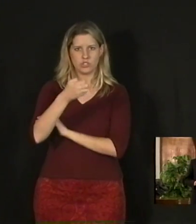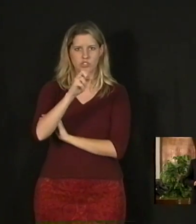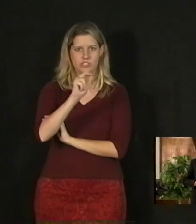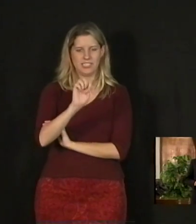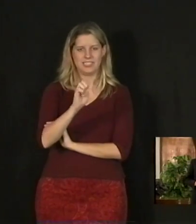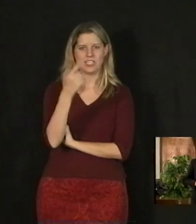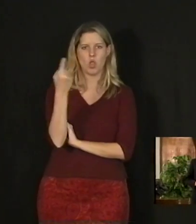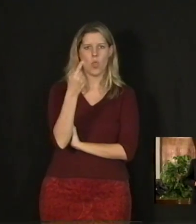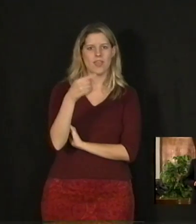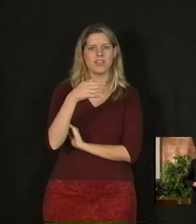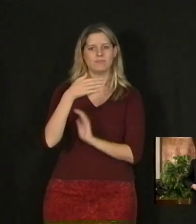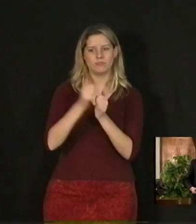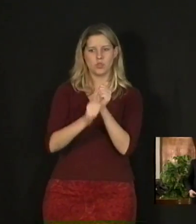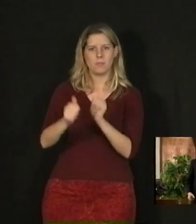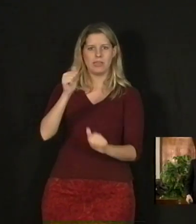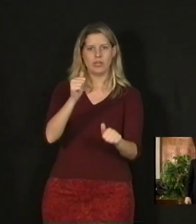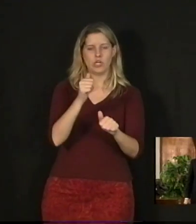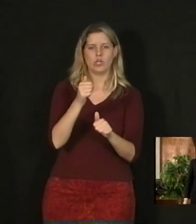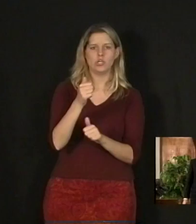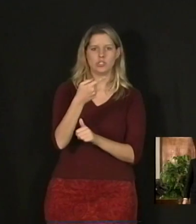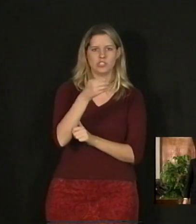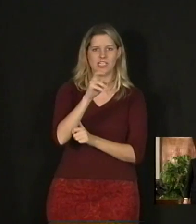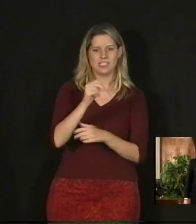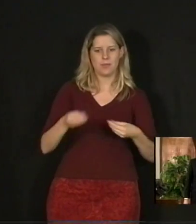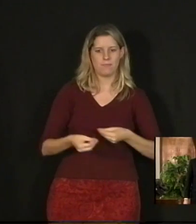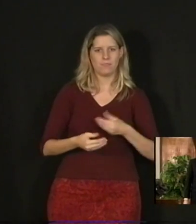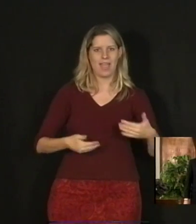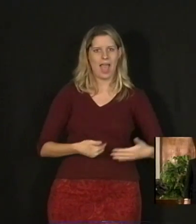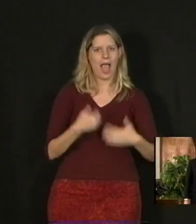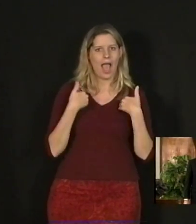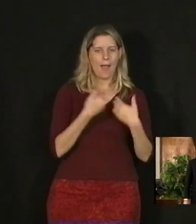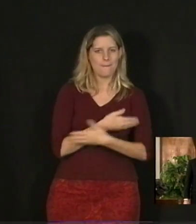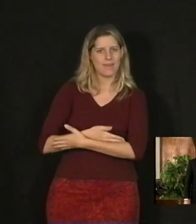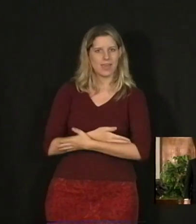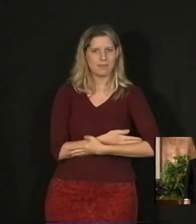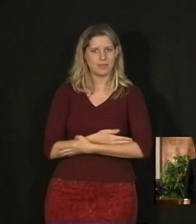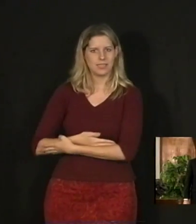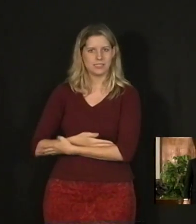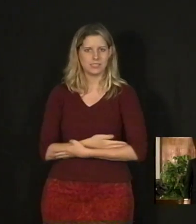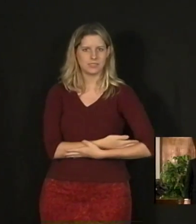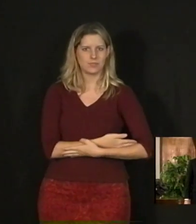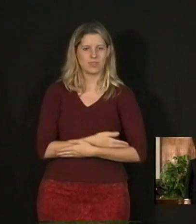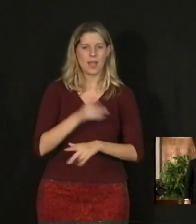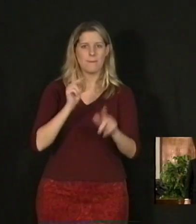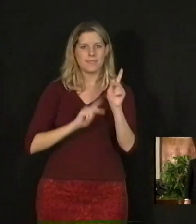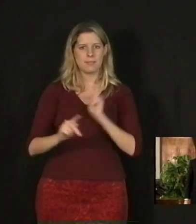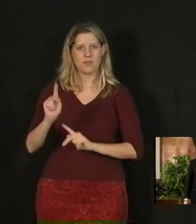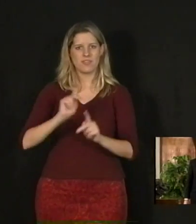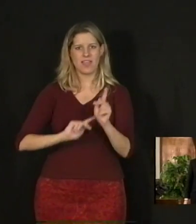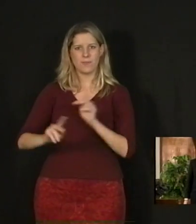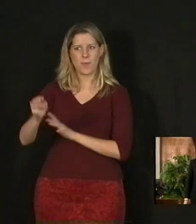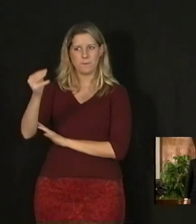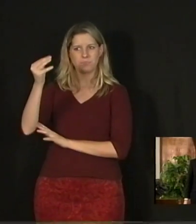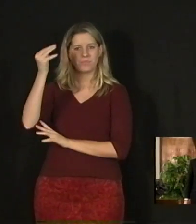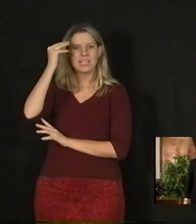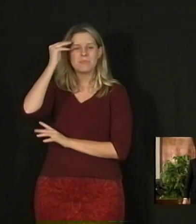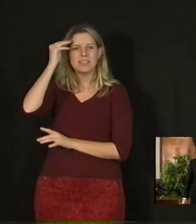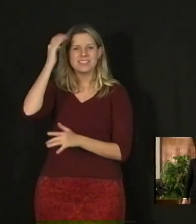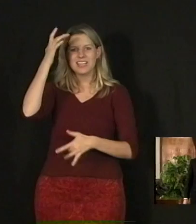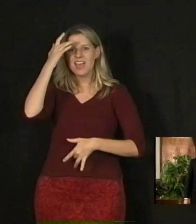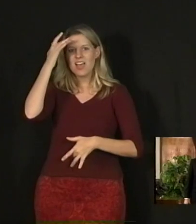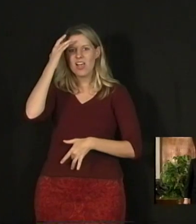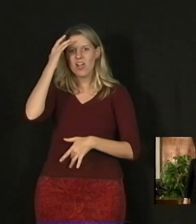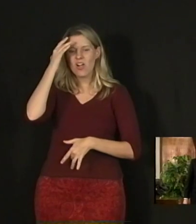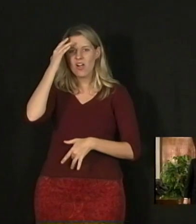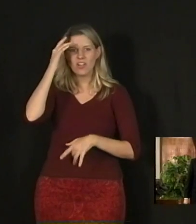children. There was actually a sterilization movement. People who were mentally deficient were often sterilized. They couldn't